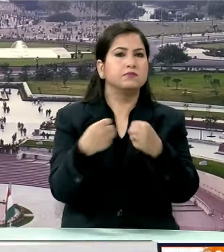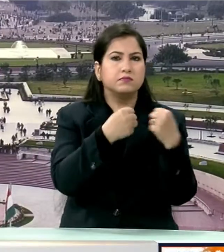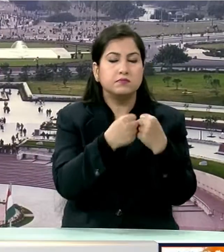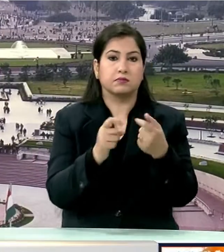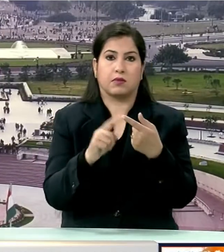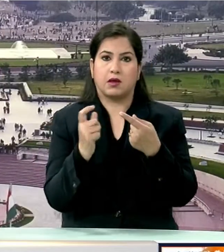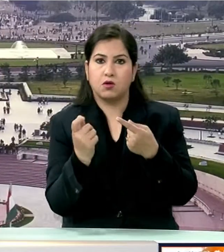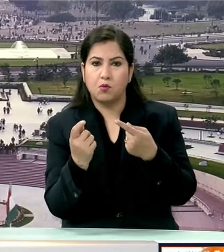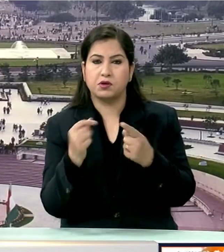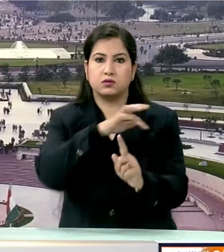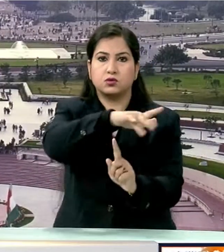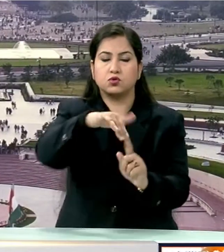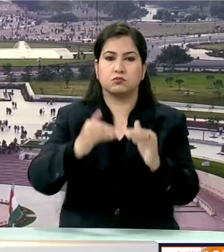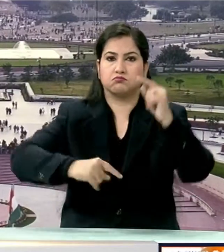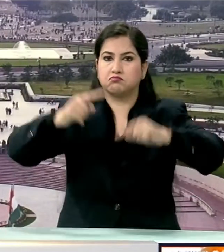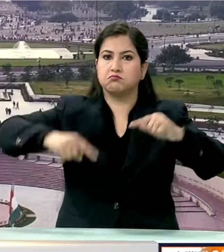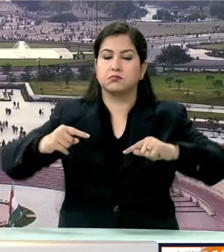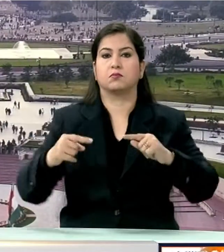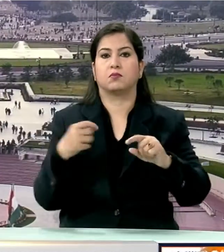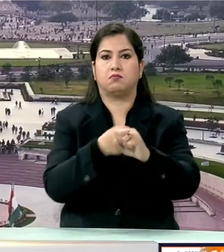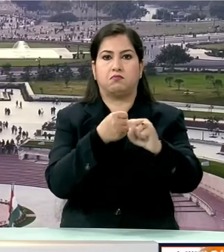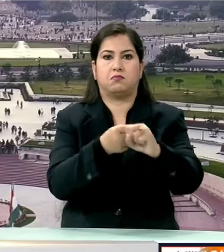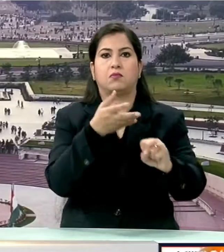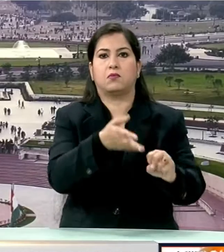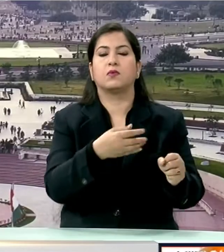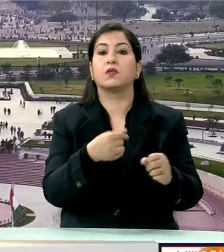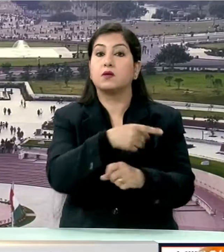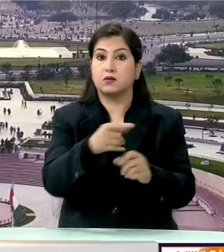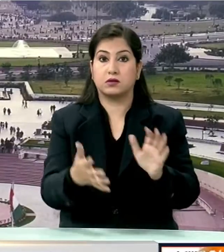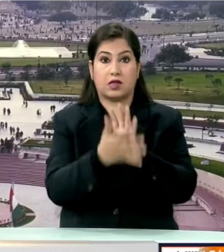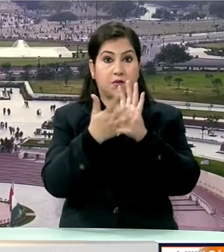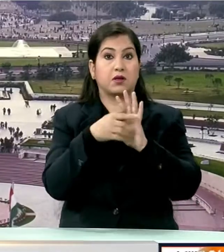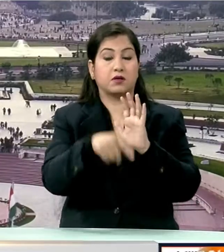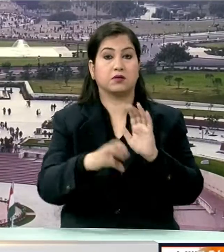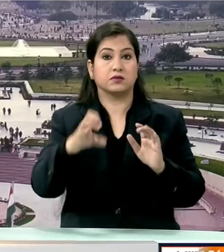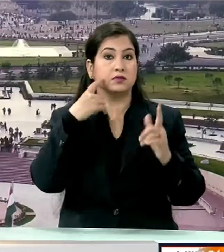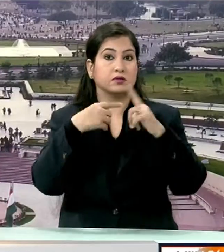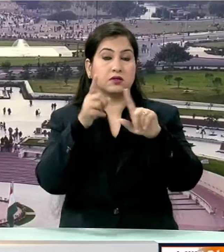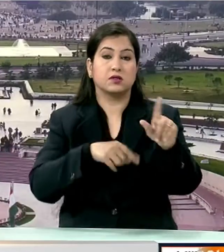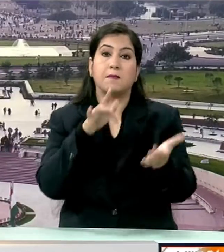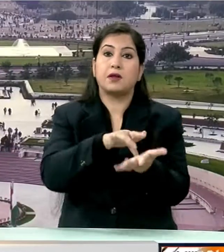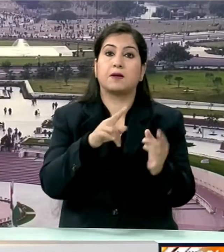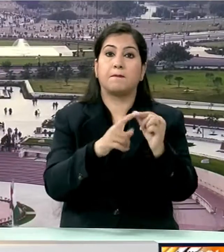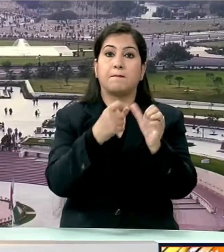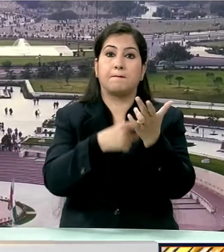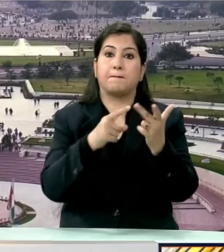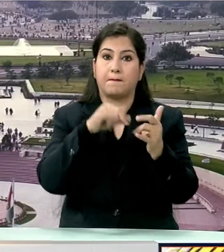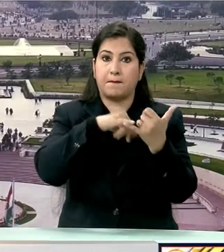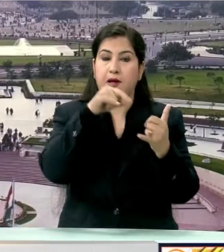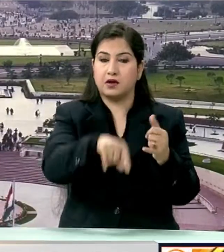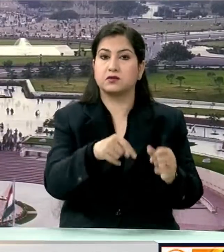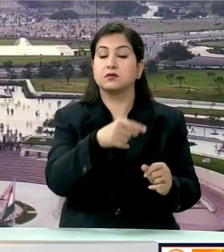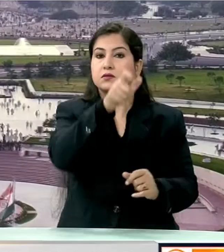against economic and social inequalities. In a ceremony at the City Hall of Paris, the mayor of Paris, the socialist